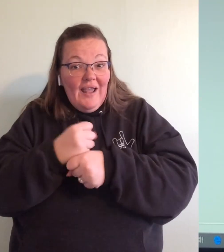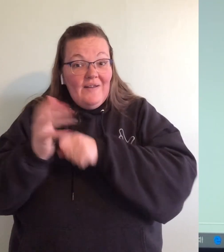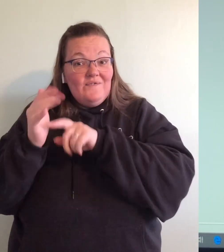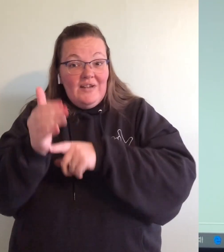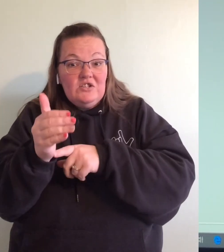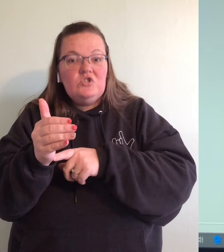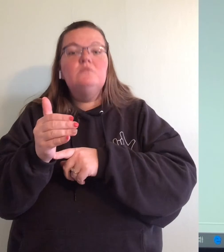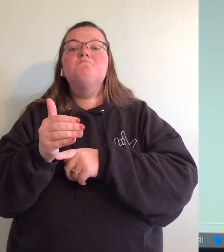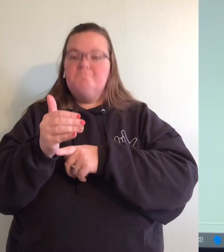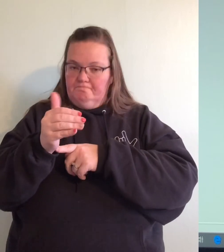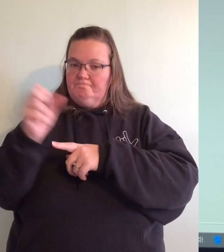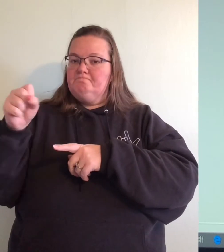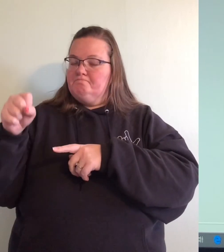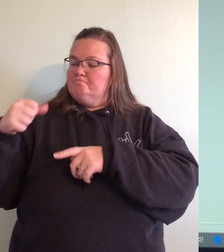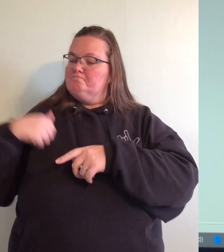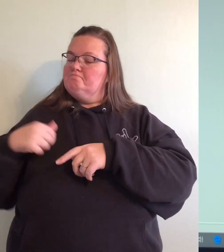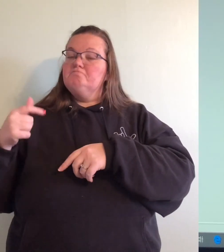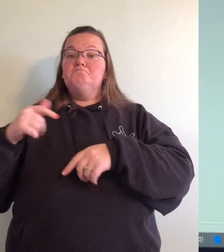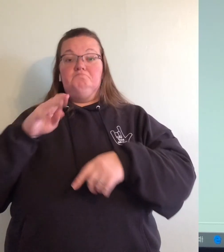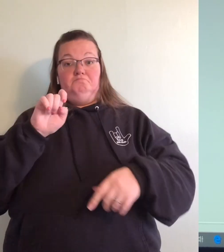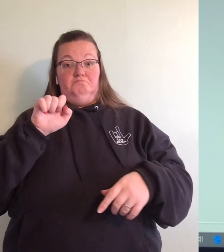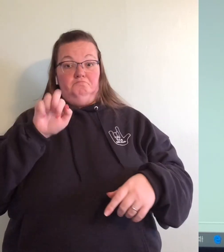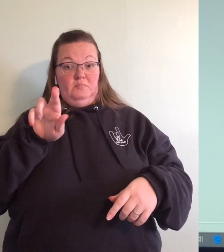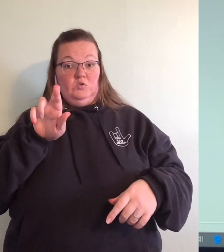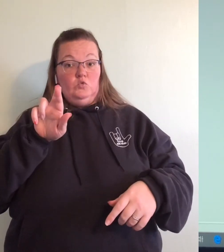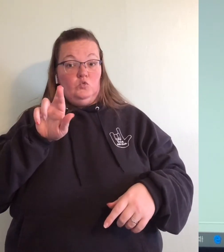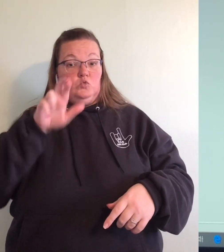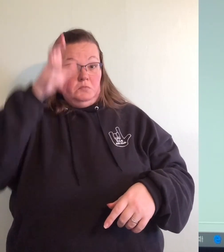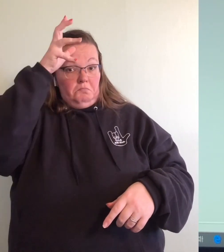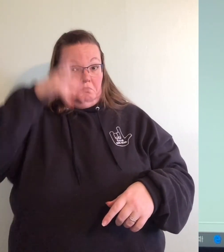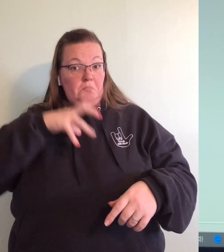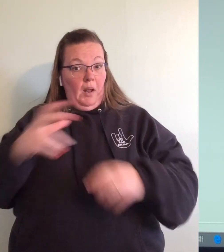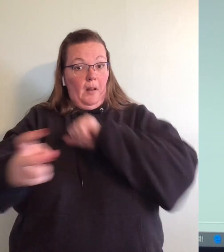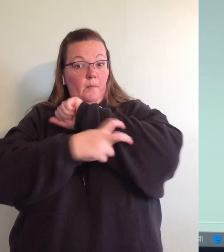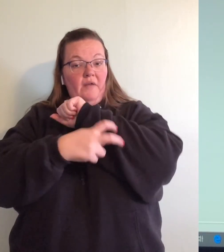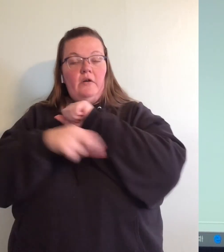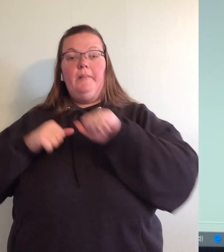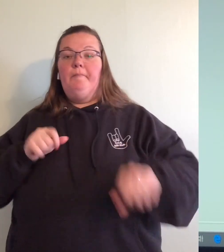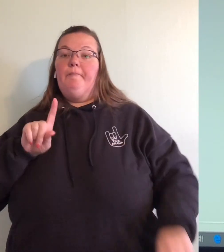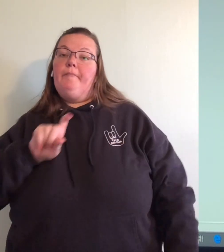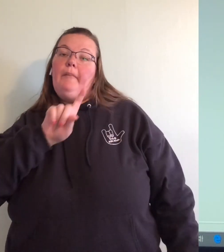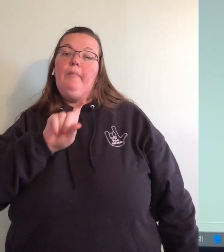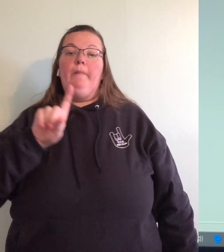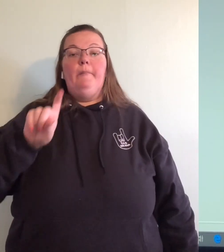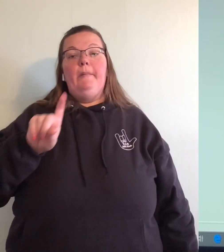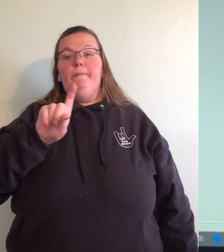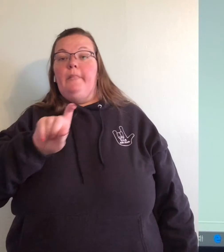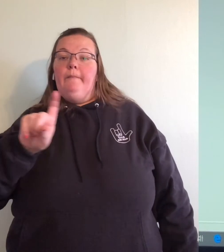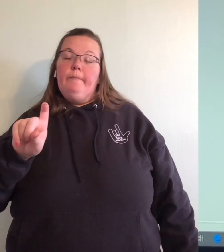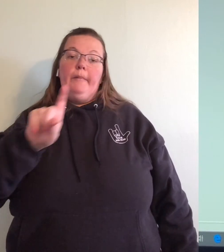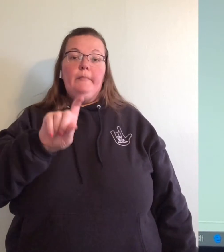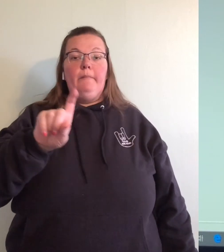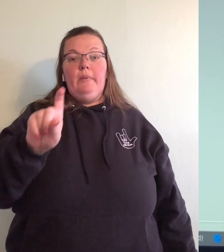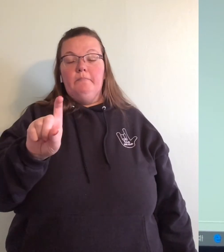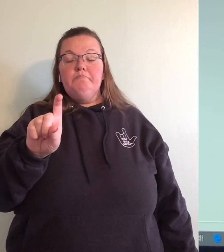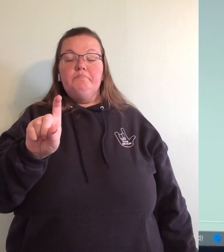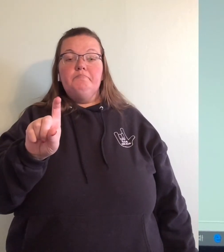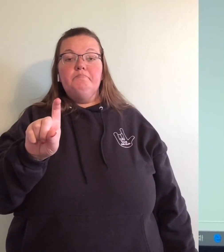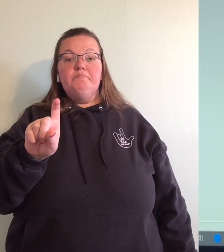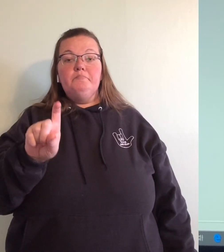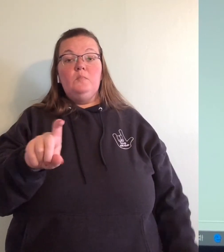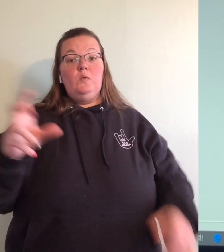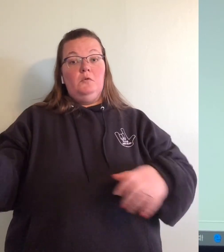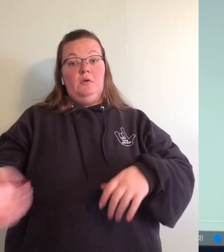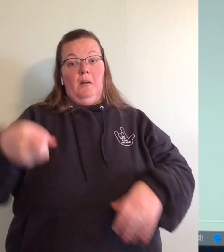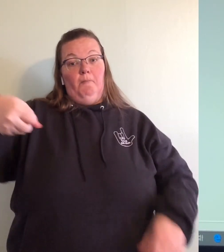ice to a deep pool, to where he had a little hole in the ice, which he kept open every day with his hatchet. They took a